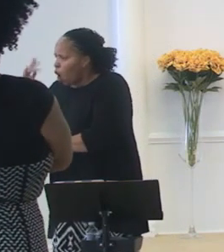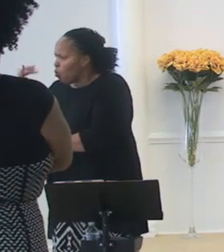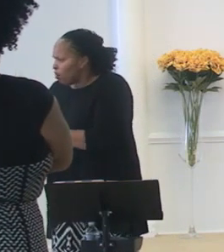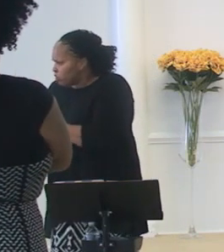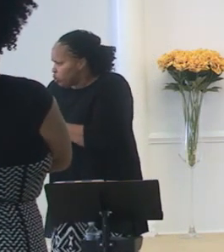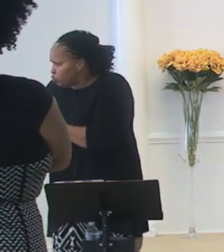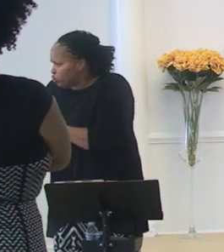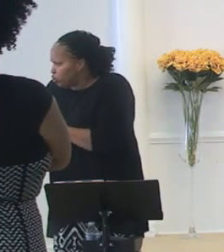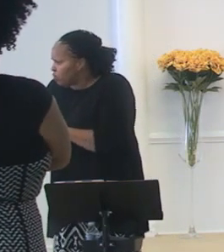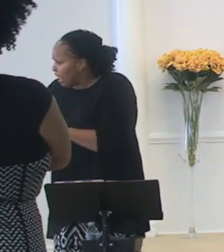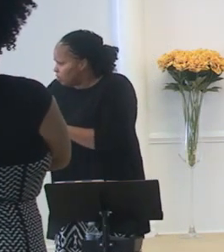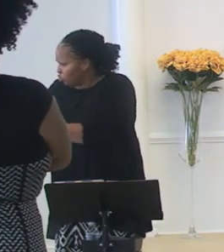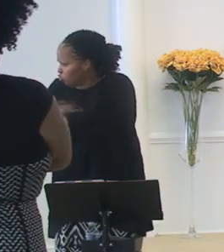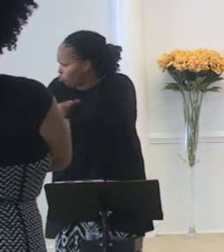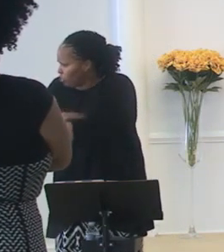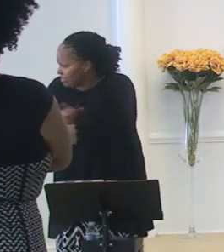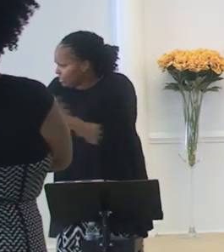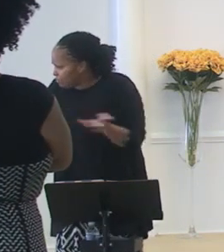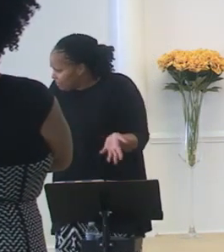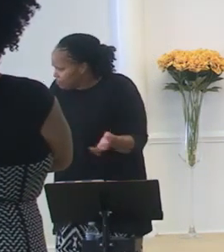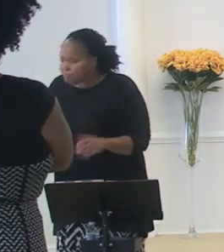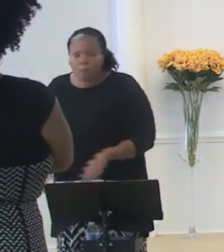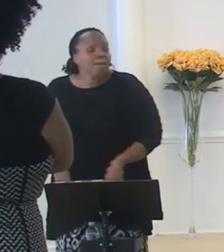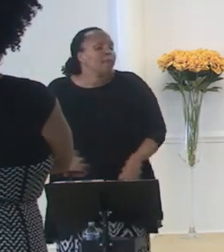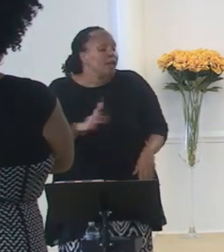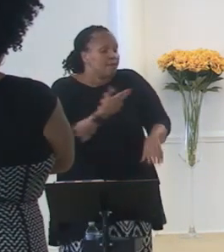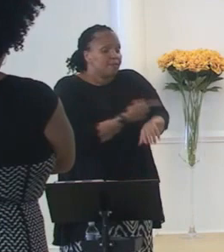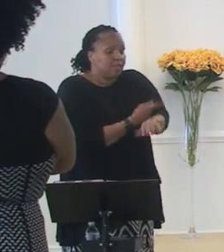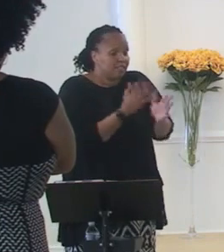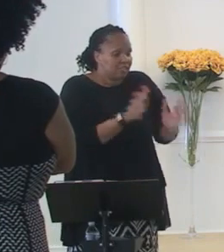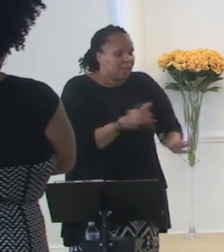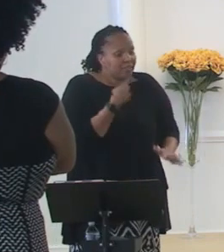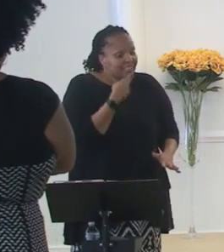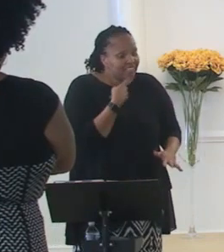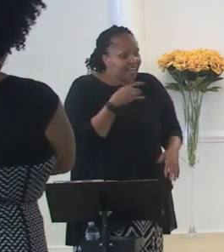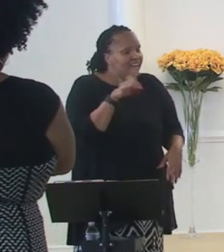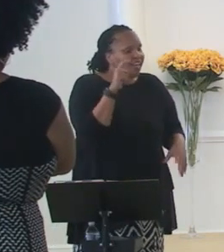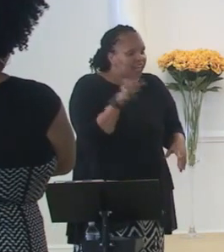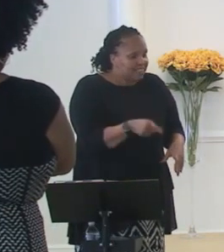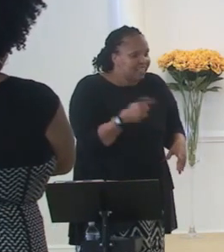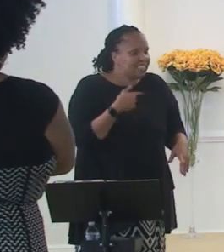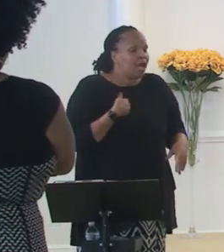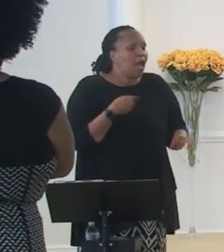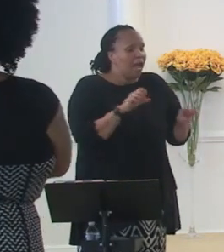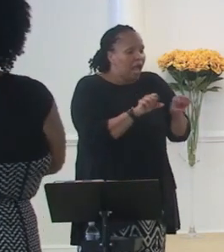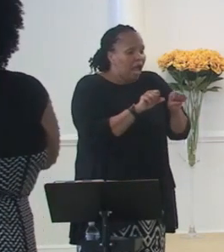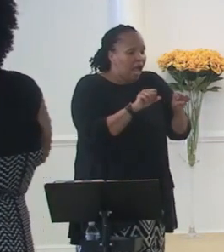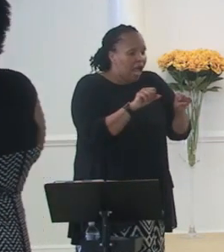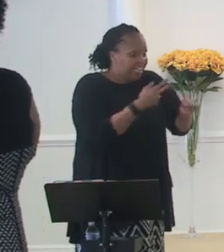your own sheep's leg? The shepherd says, you see, this was a wayward